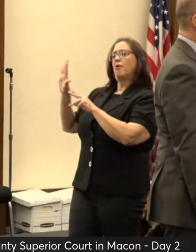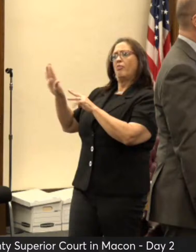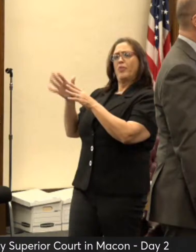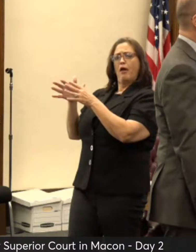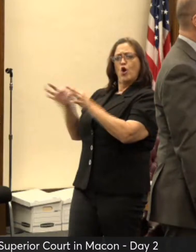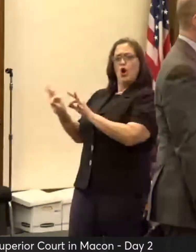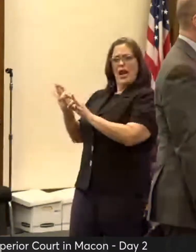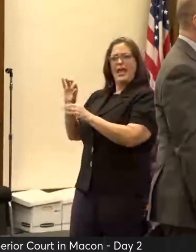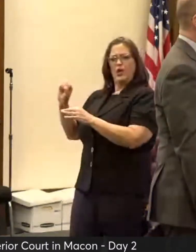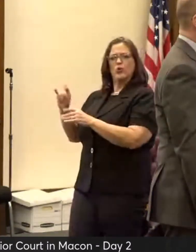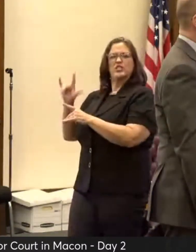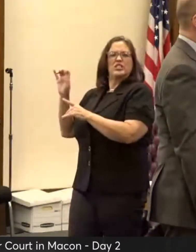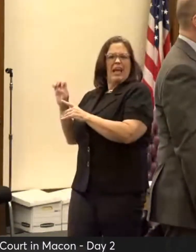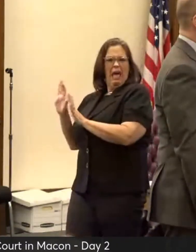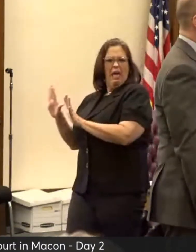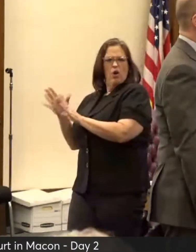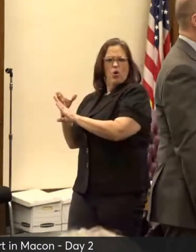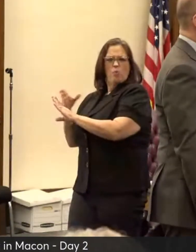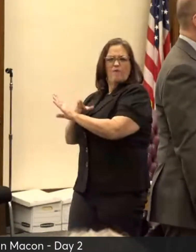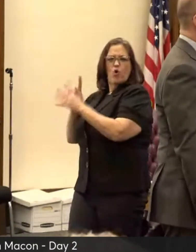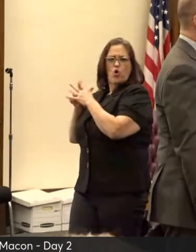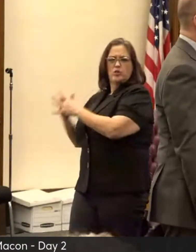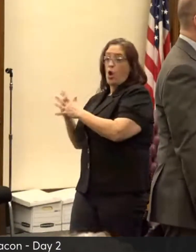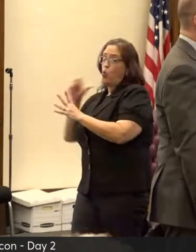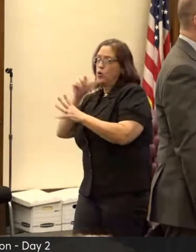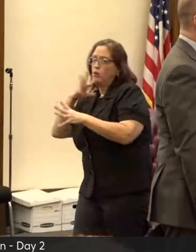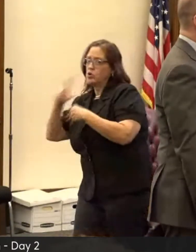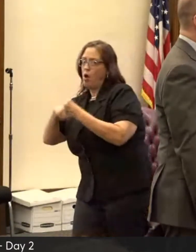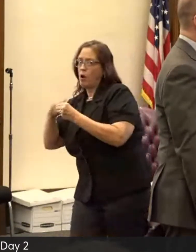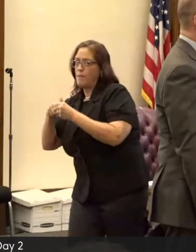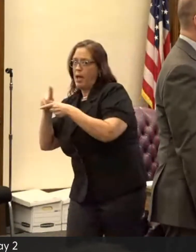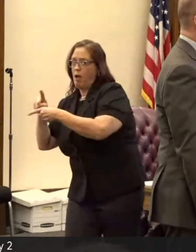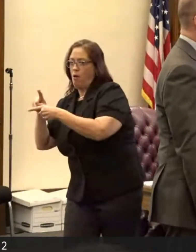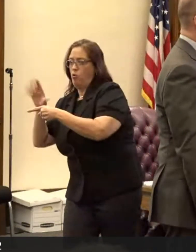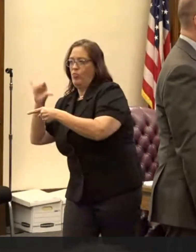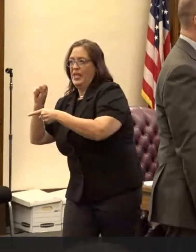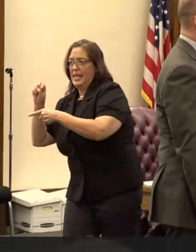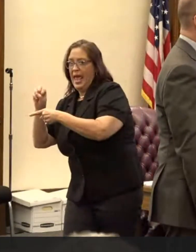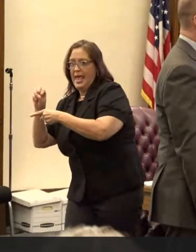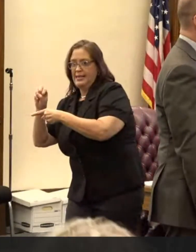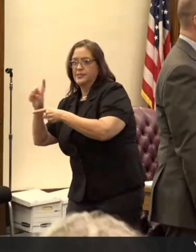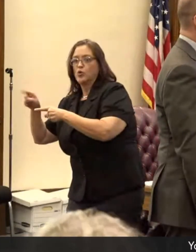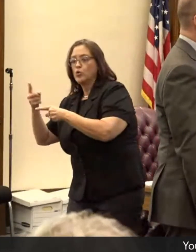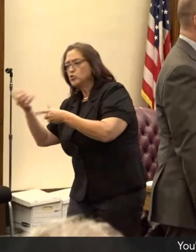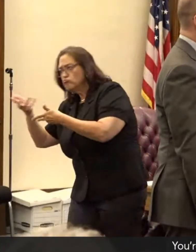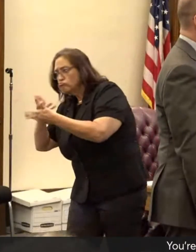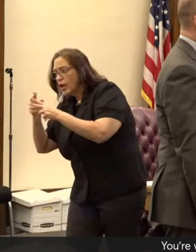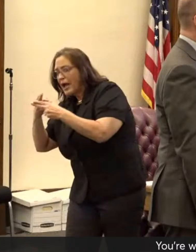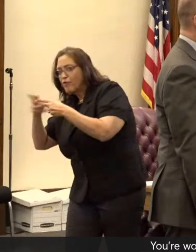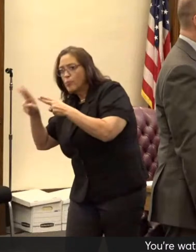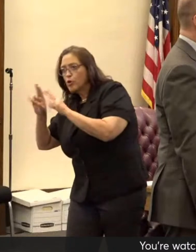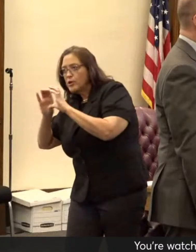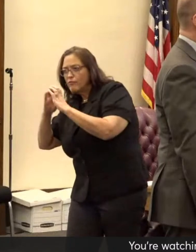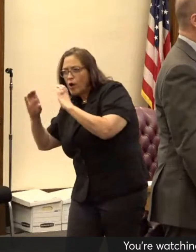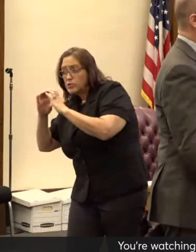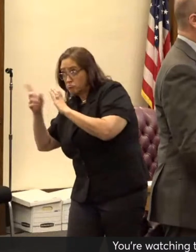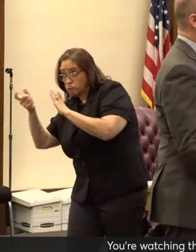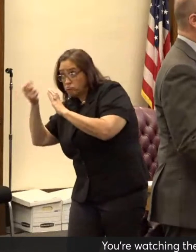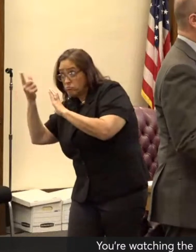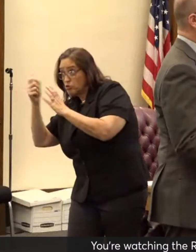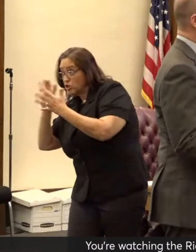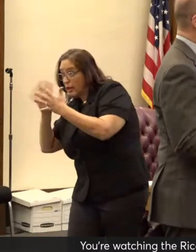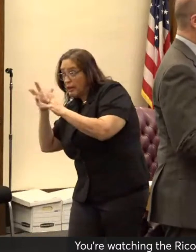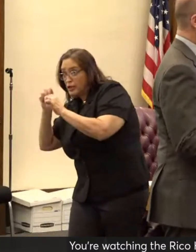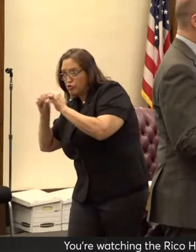case starts. And we don't talk about the case at all. We just try to have, brief conversation to be sure we're understanding each